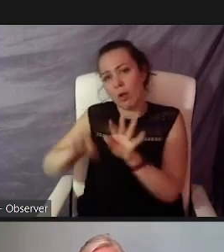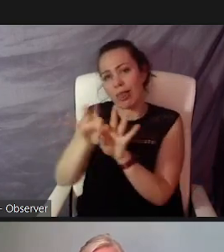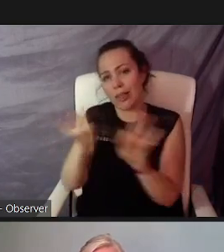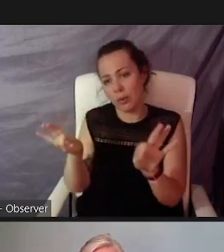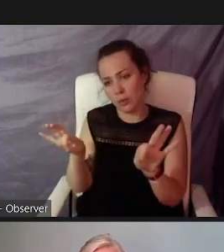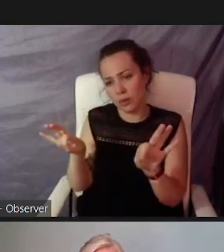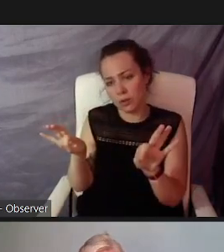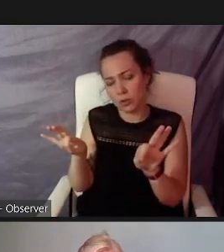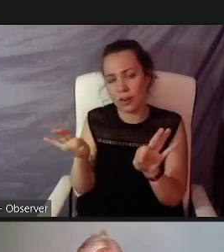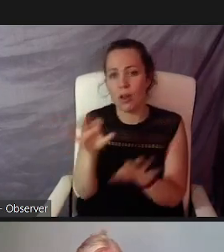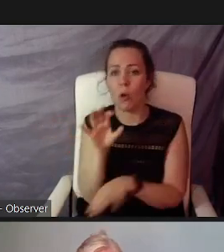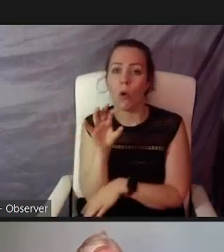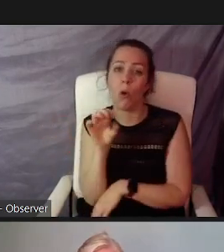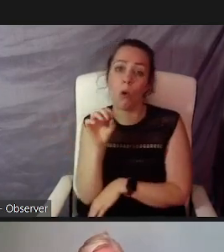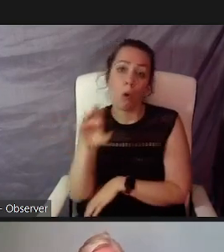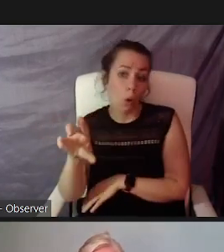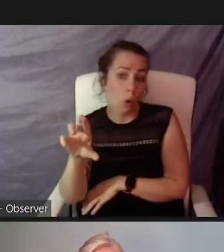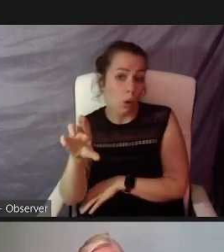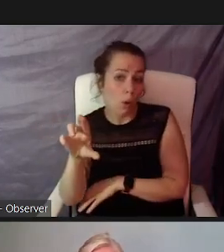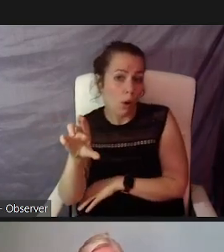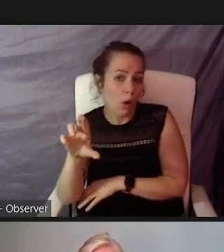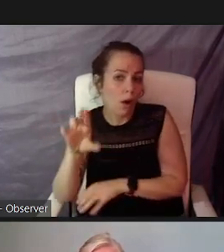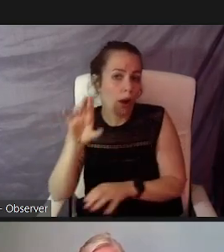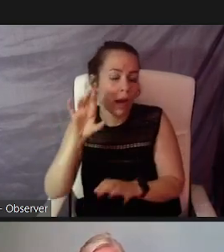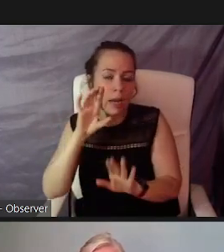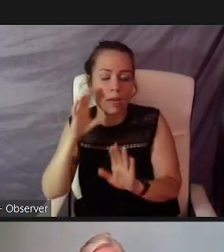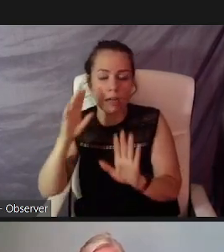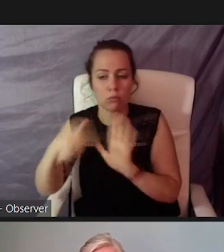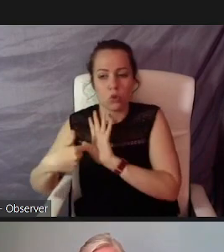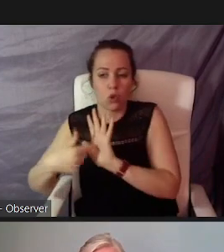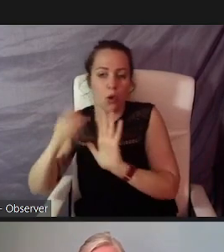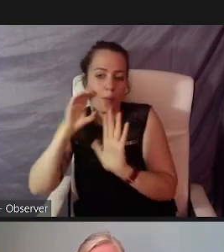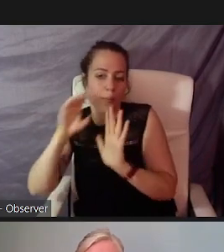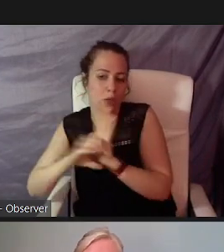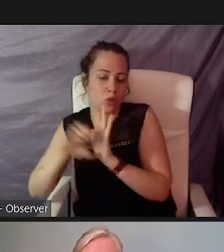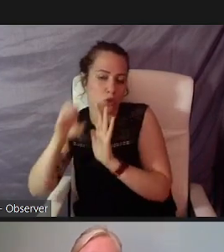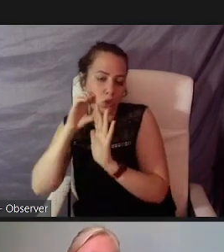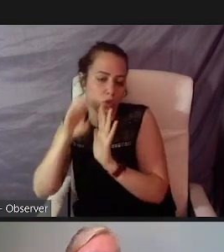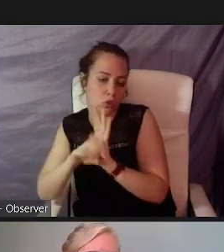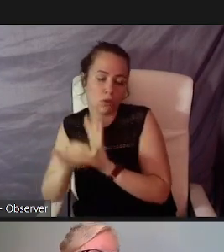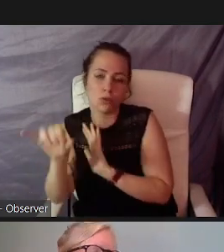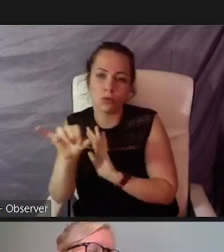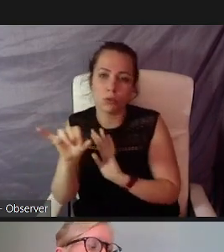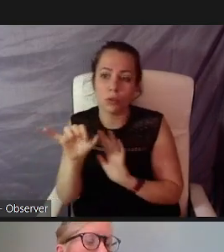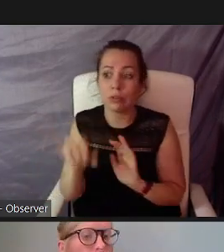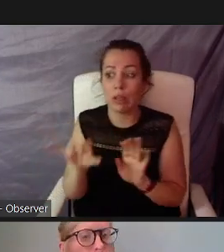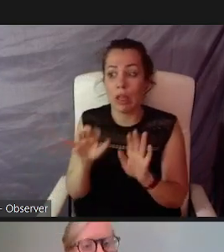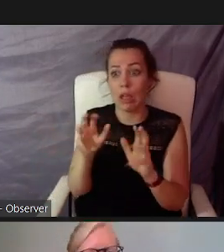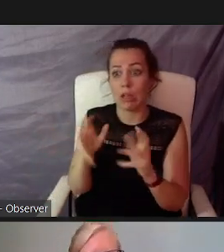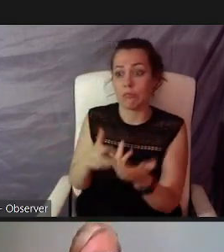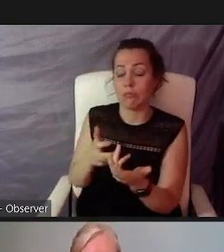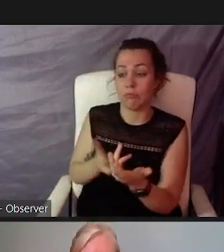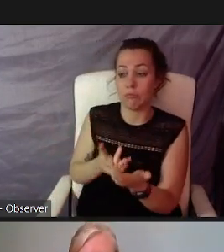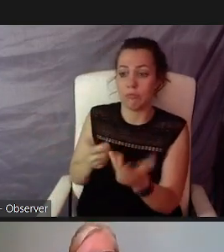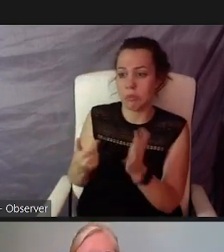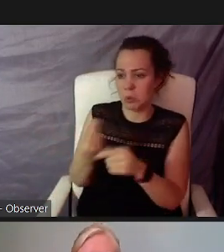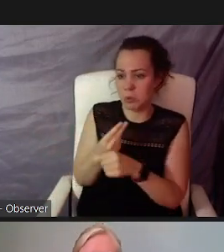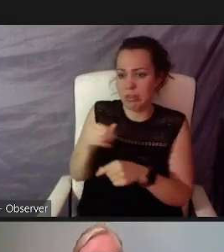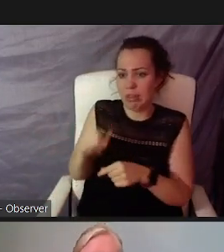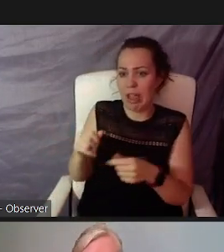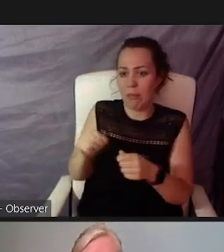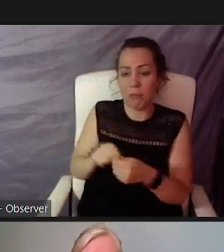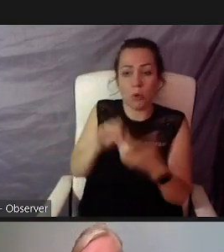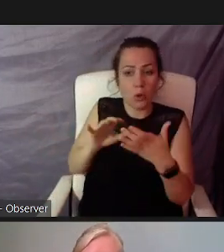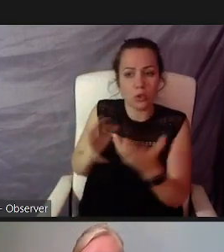even presenting it using images or pictorially. This can be an important adaptation to make.